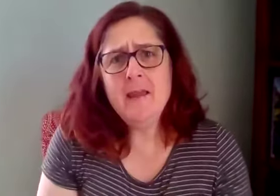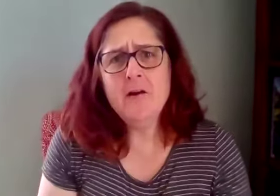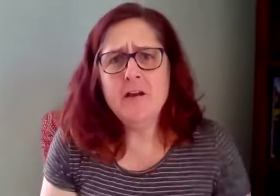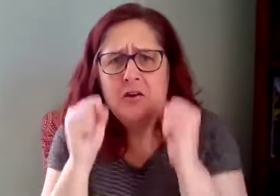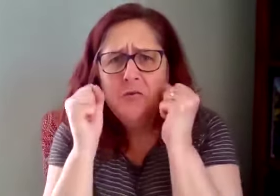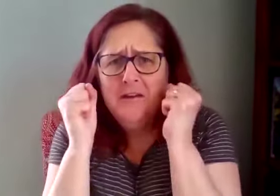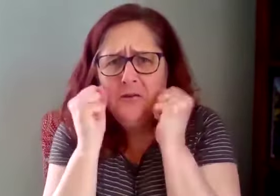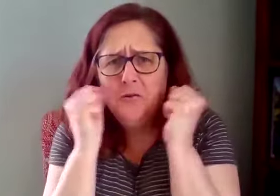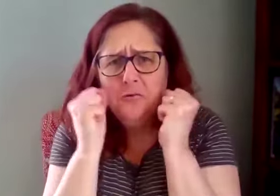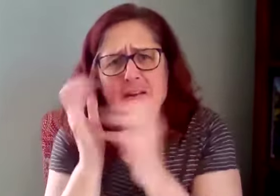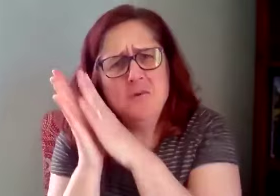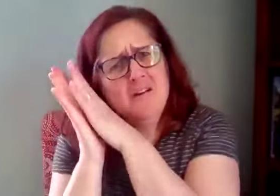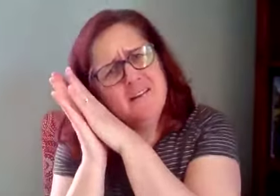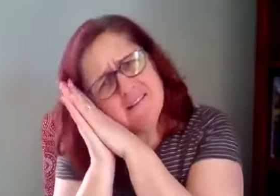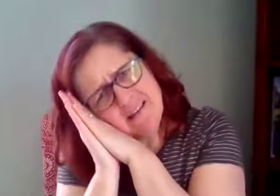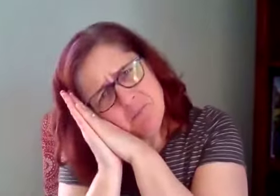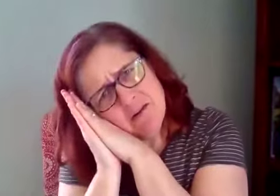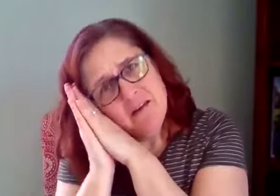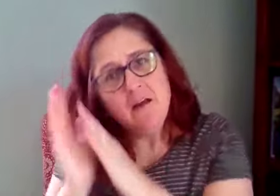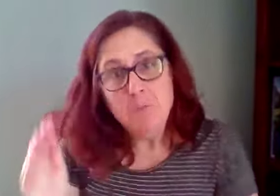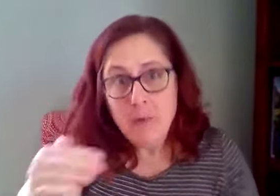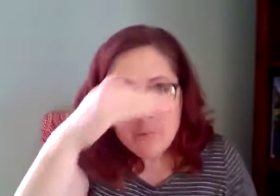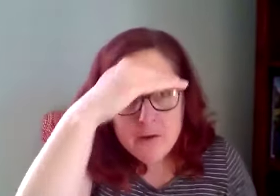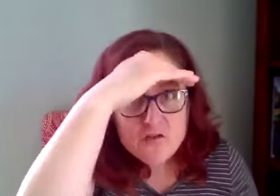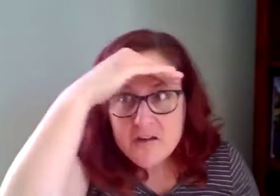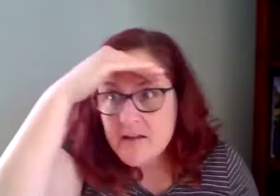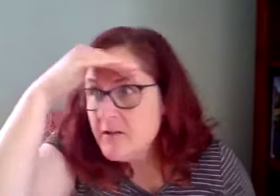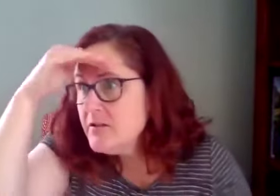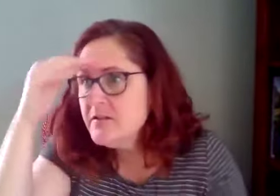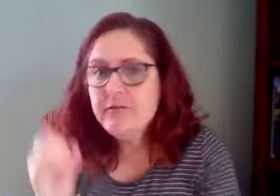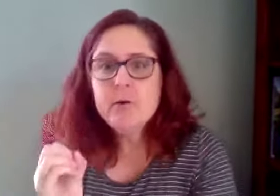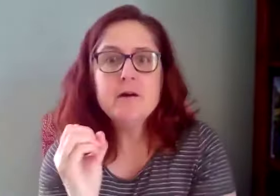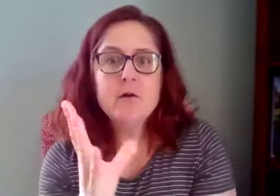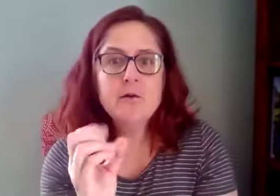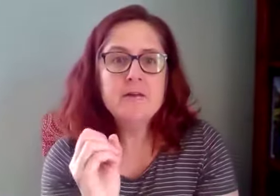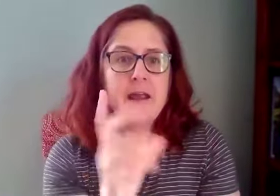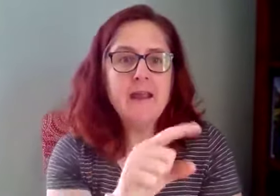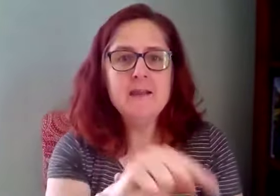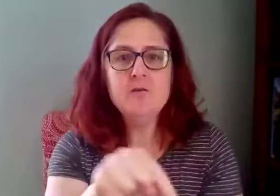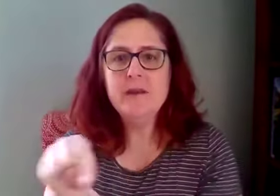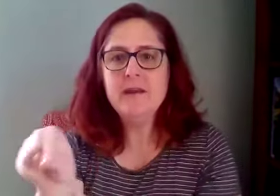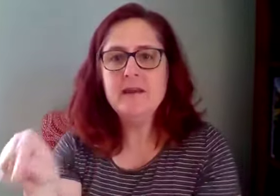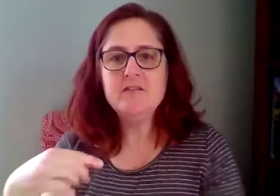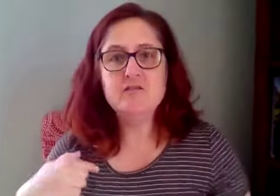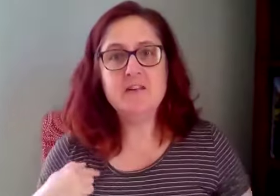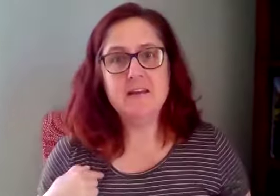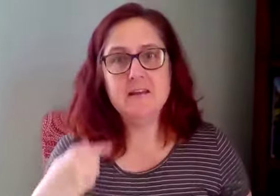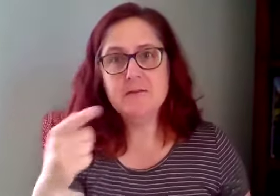are hungry, cold, and wanna sleep. Mama chicken looks for corn and wheat. She gives